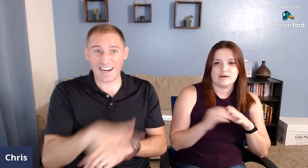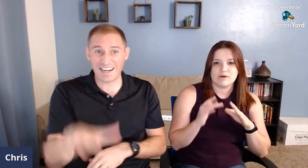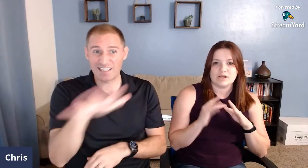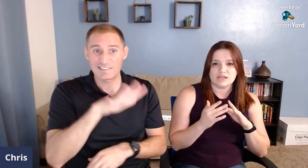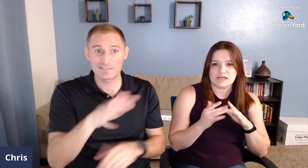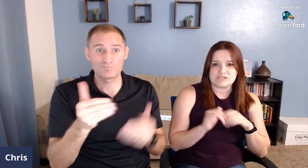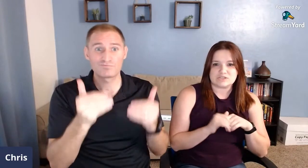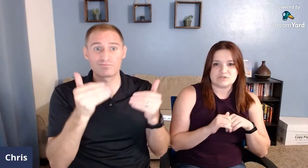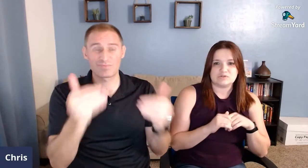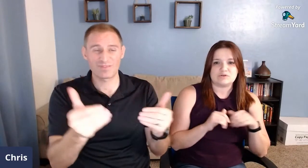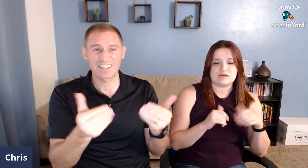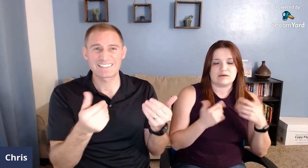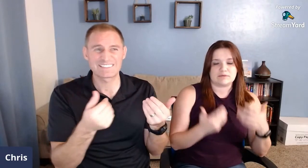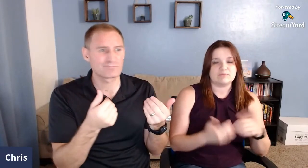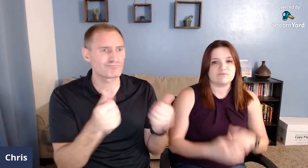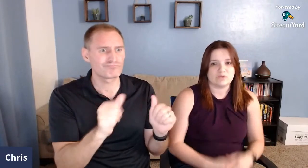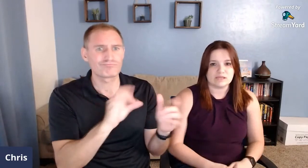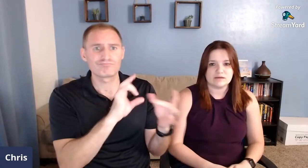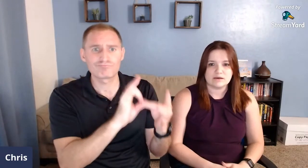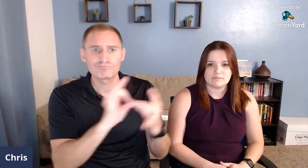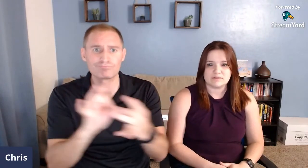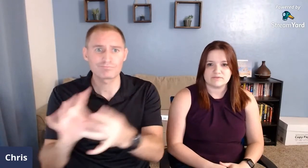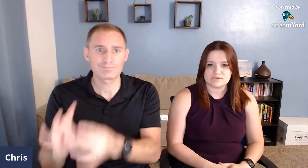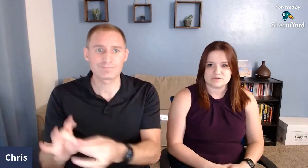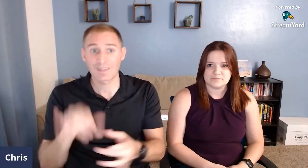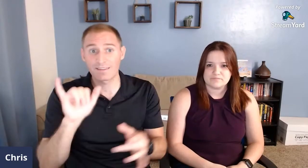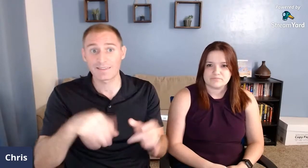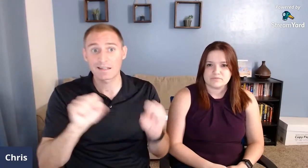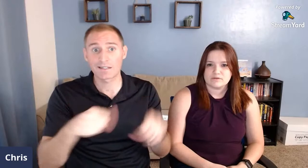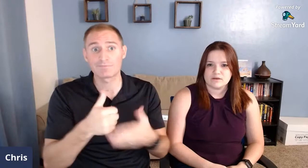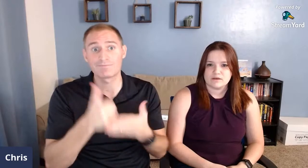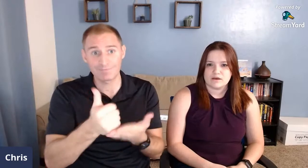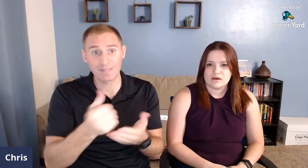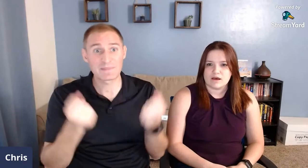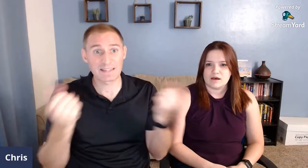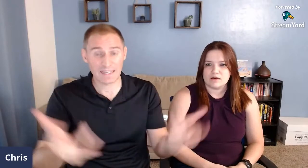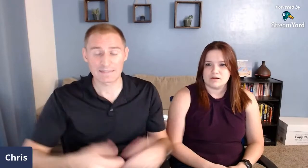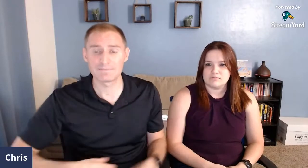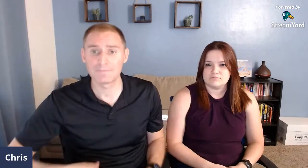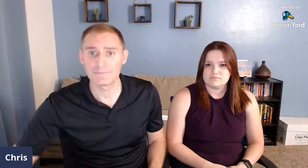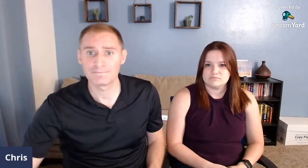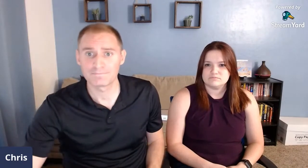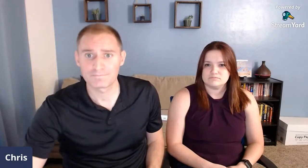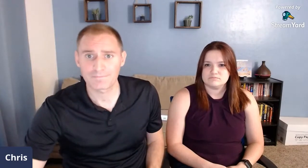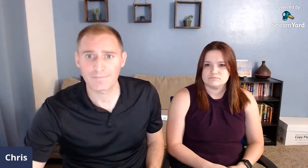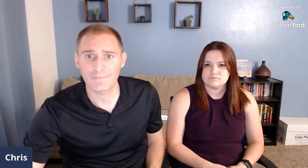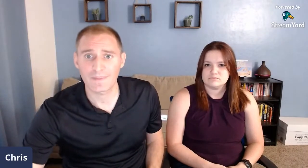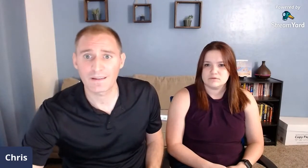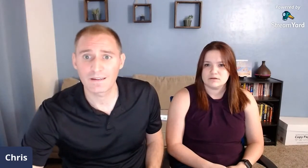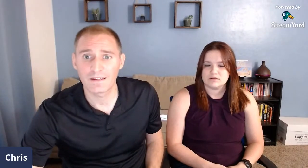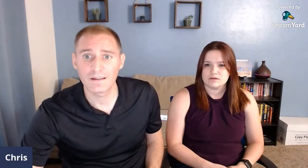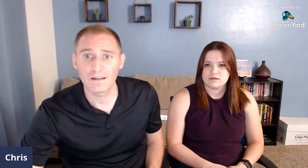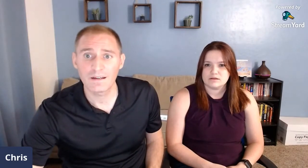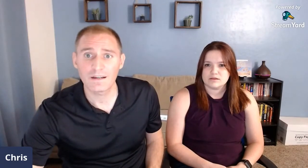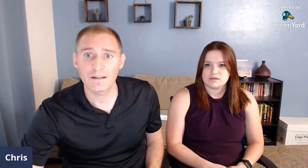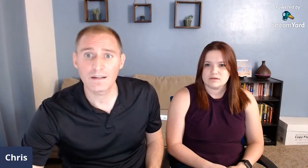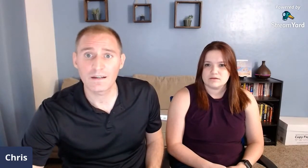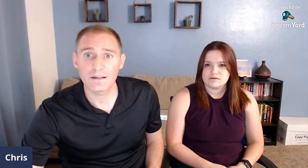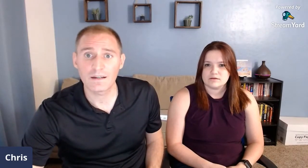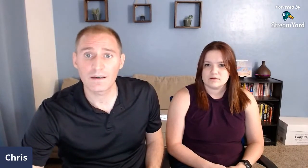community online too can be really beneficial. I'm